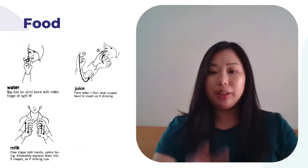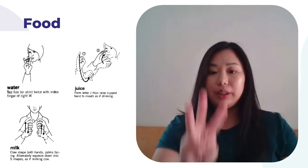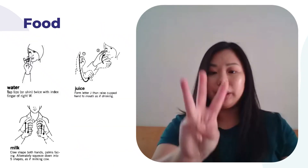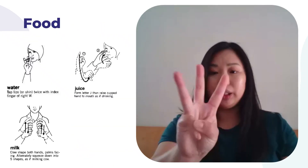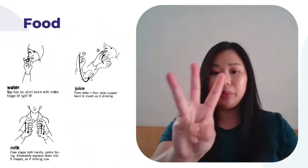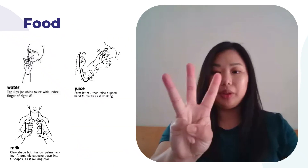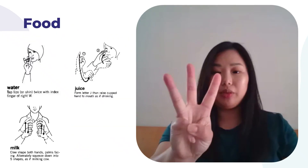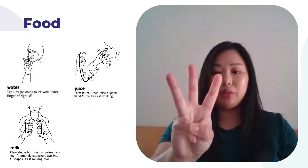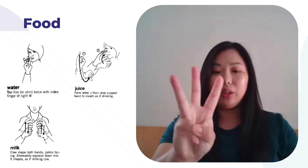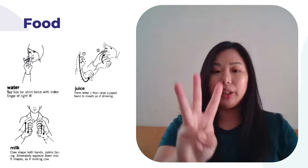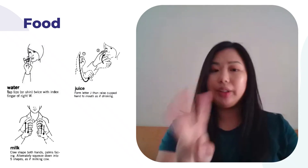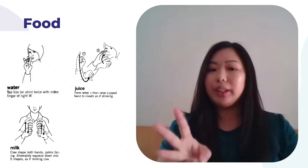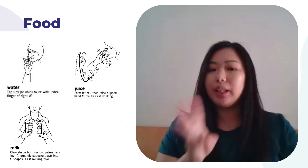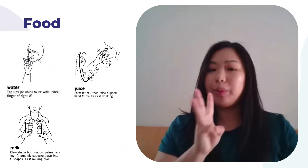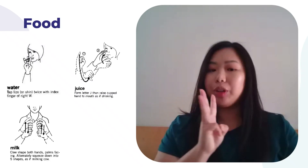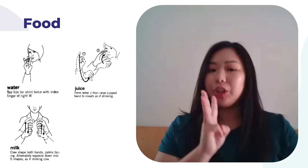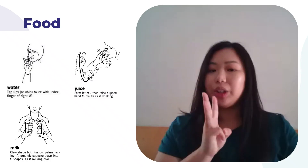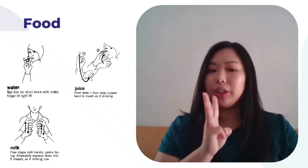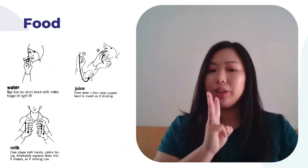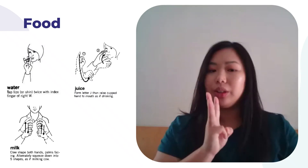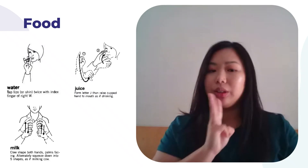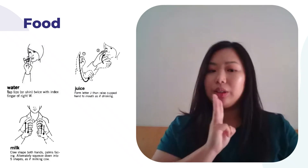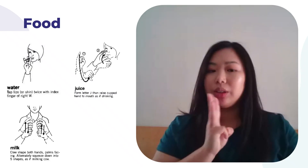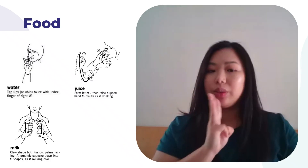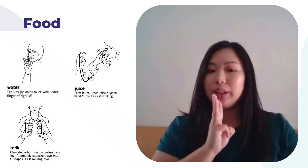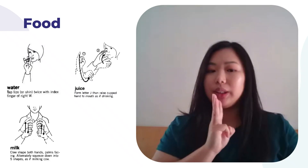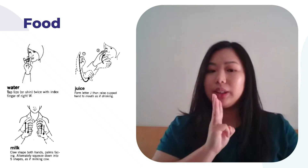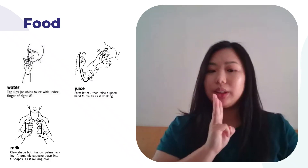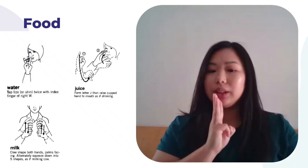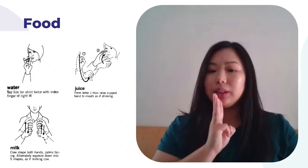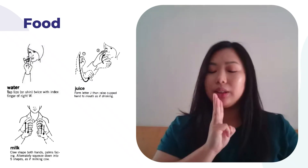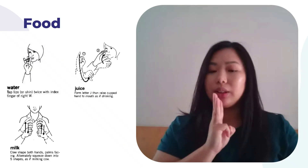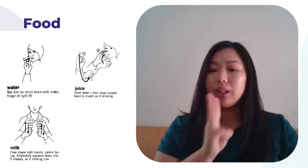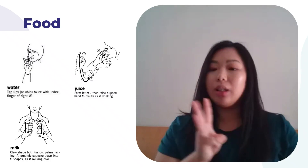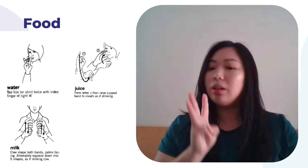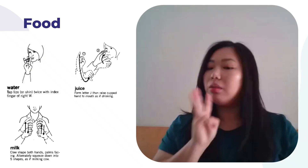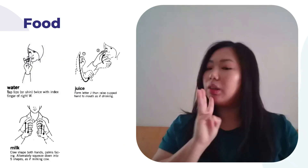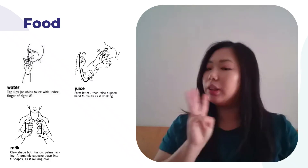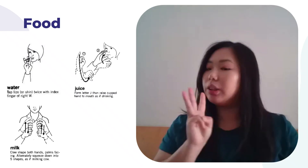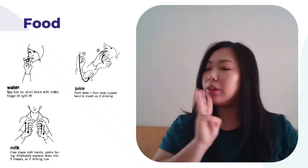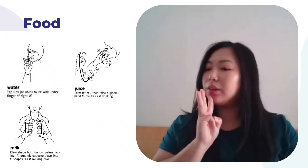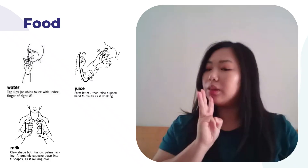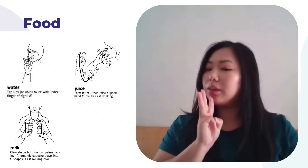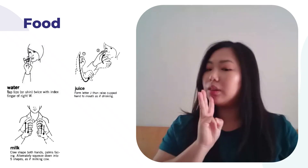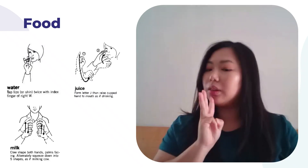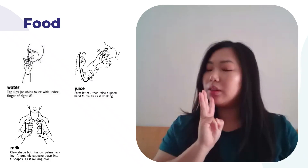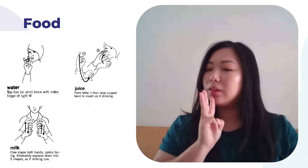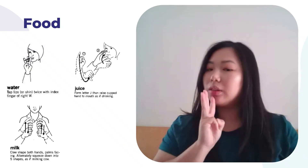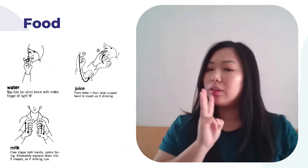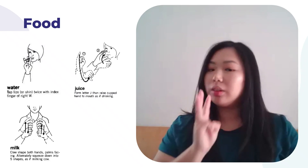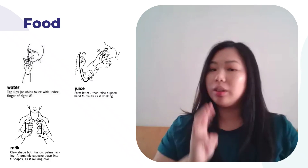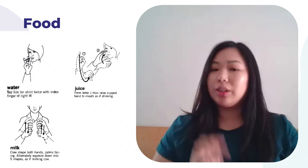Water. W for water and tap your chin twice. Water.